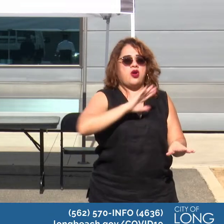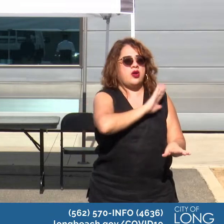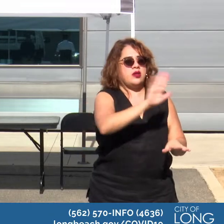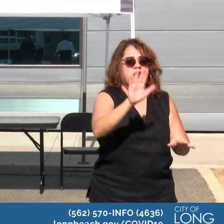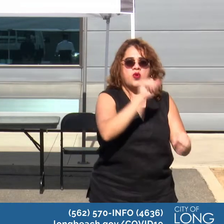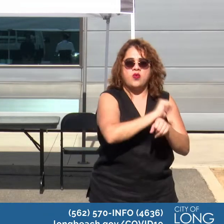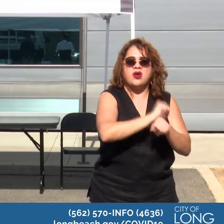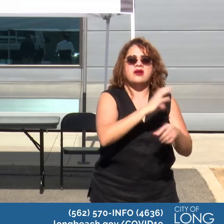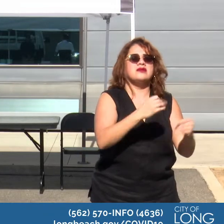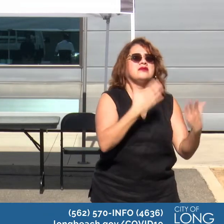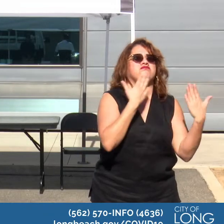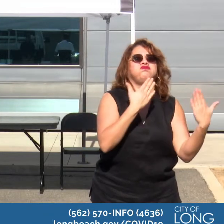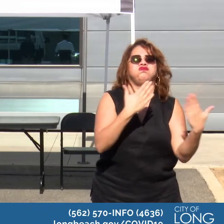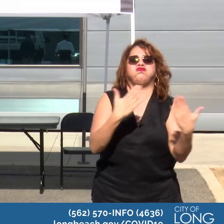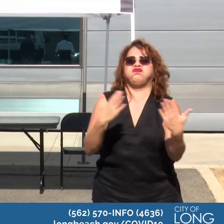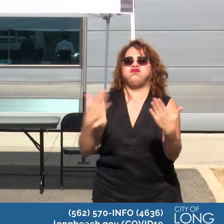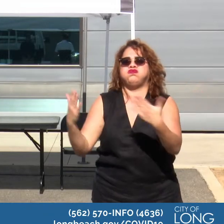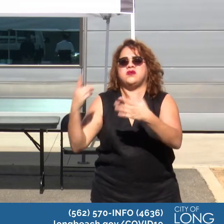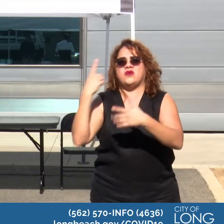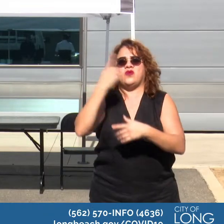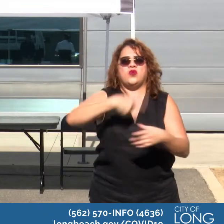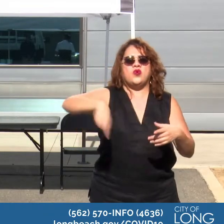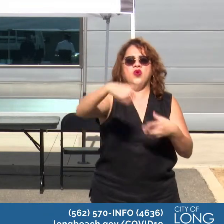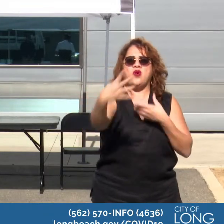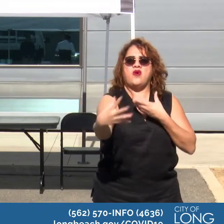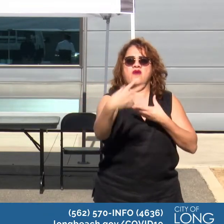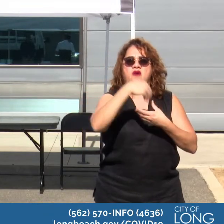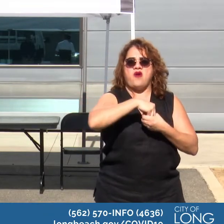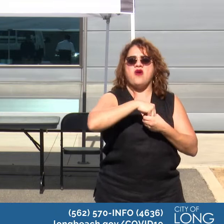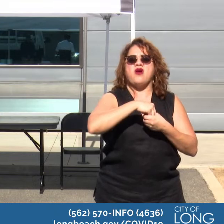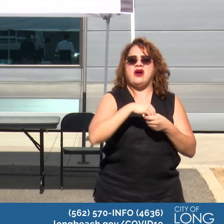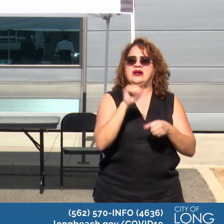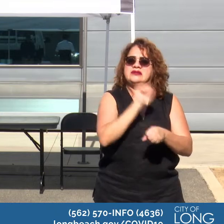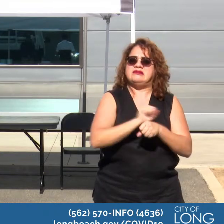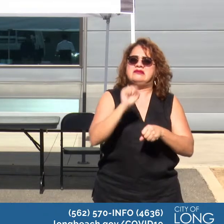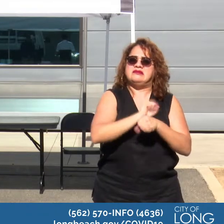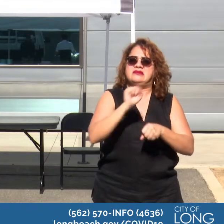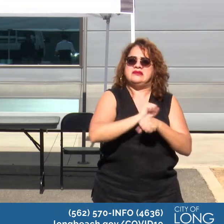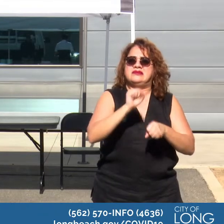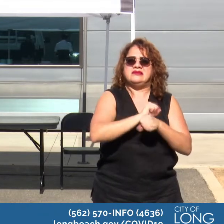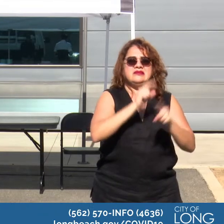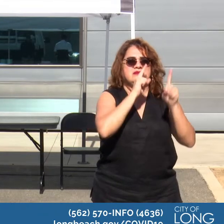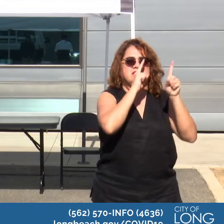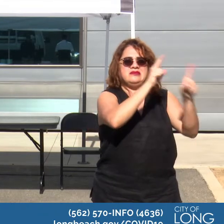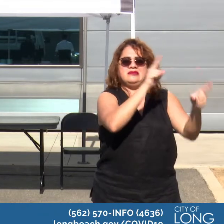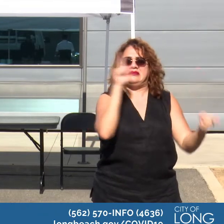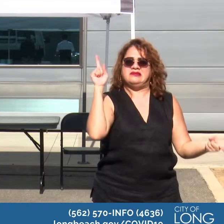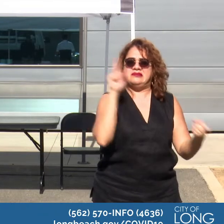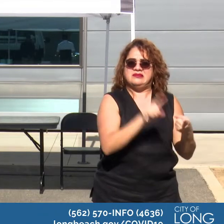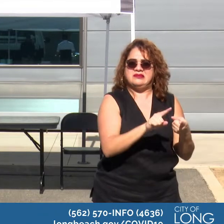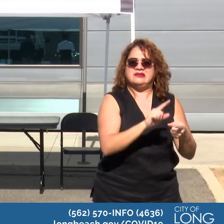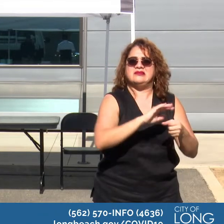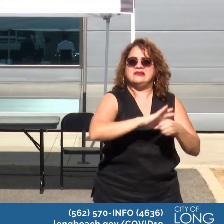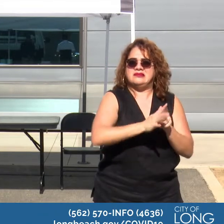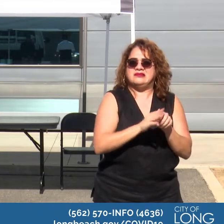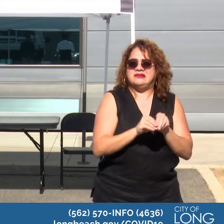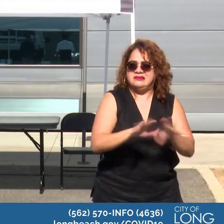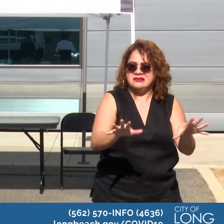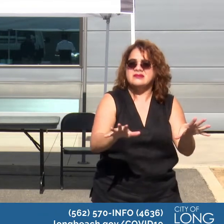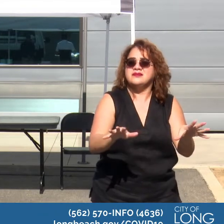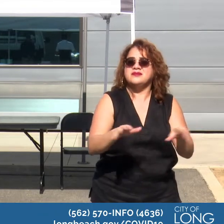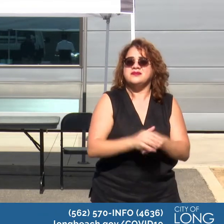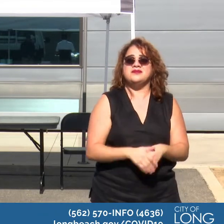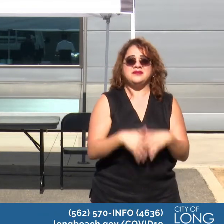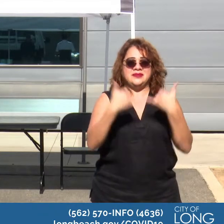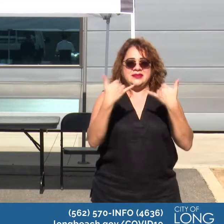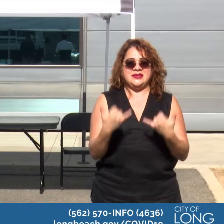this huge undertaking in our city. And beginning today, our city begins rolling out Group